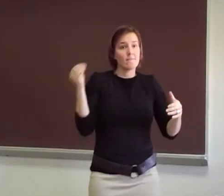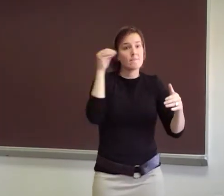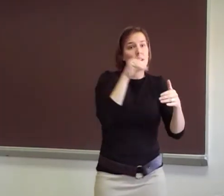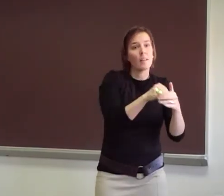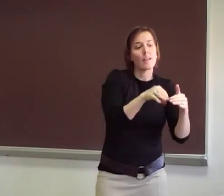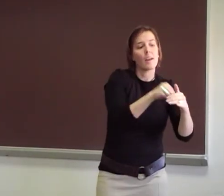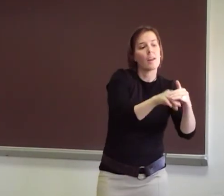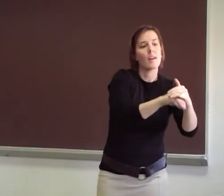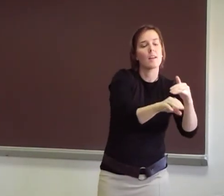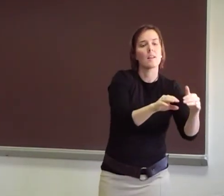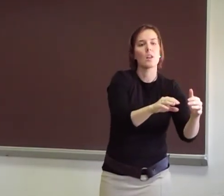around.